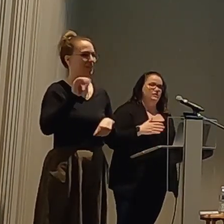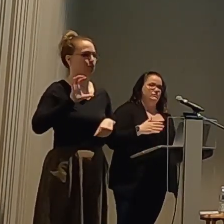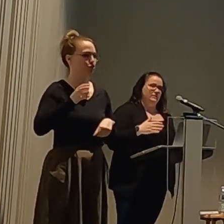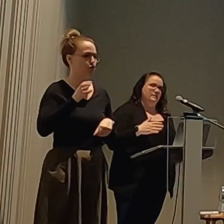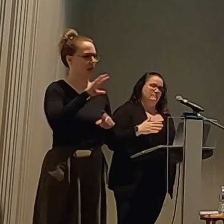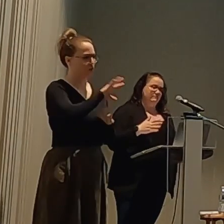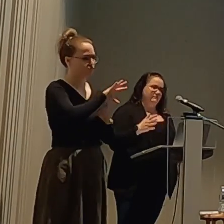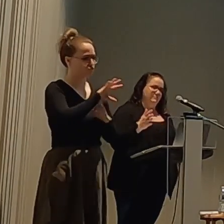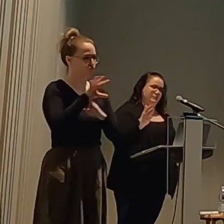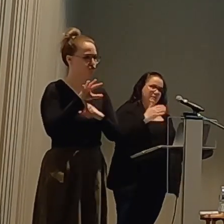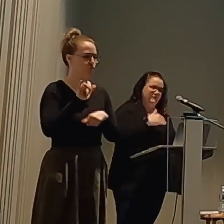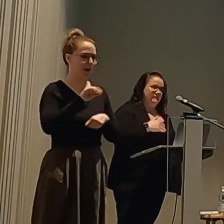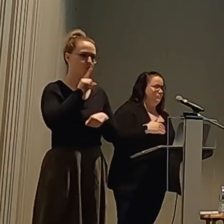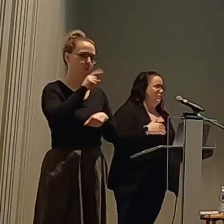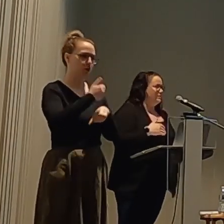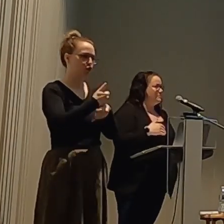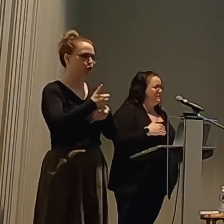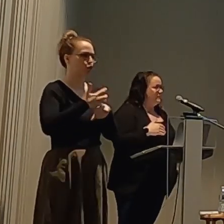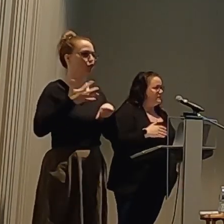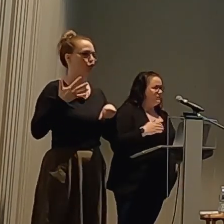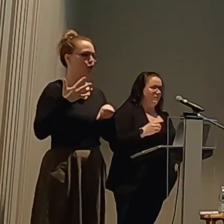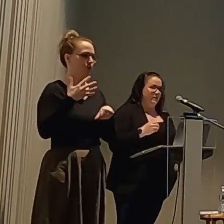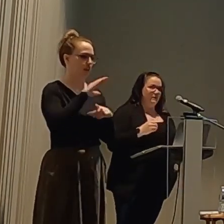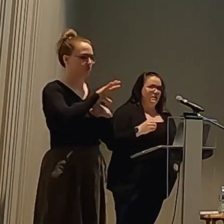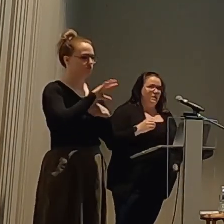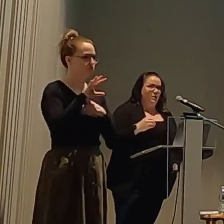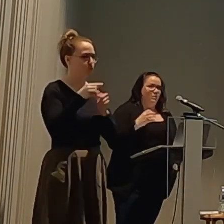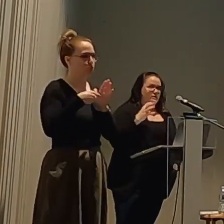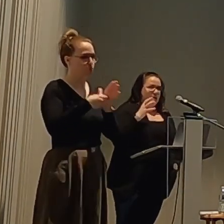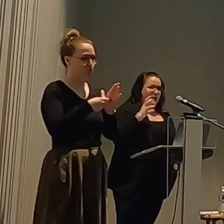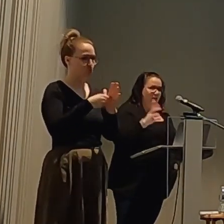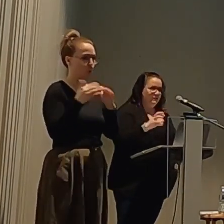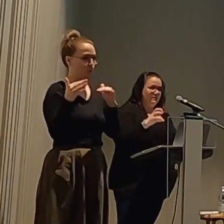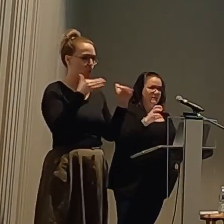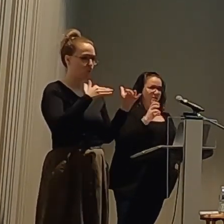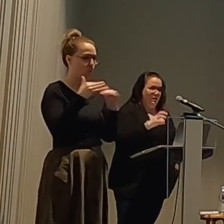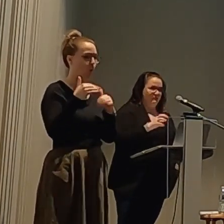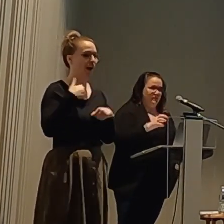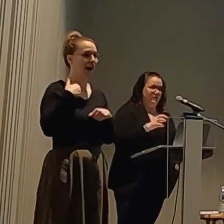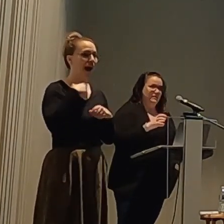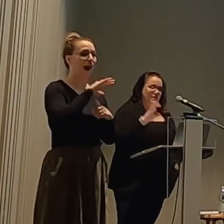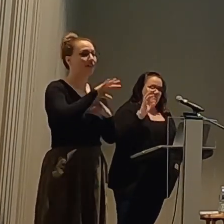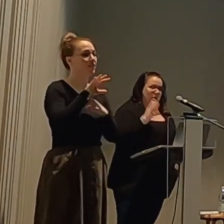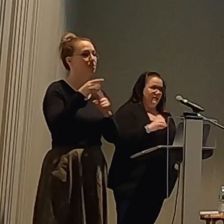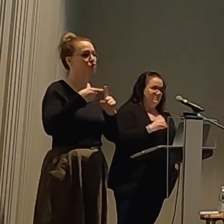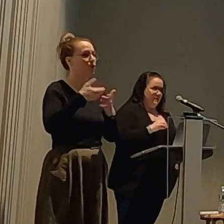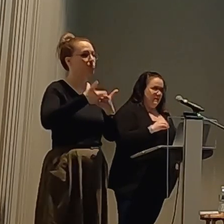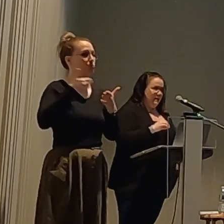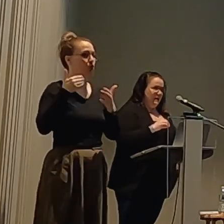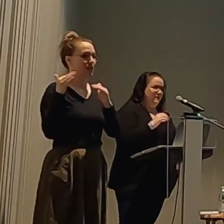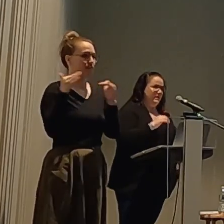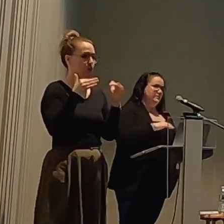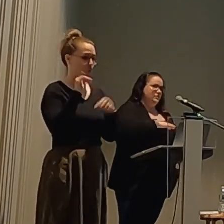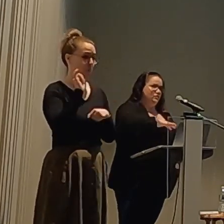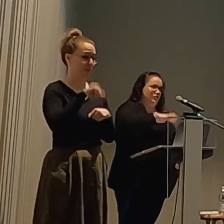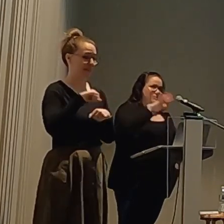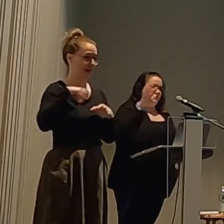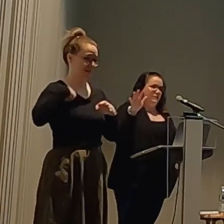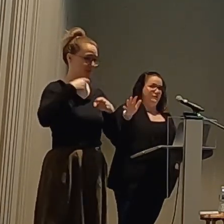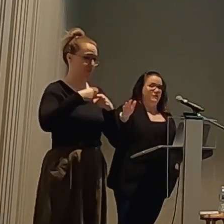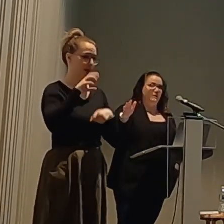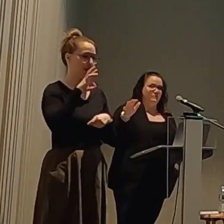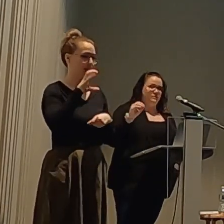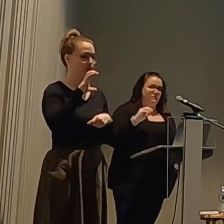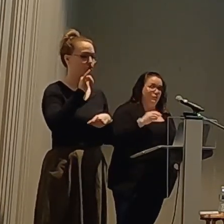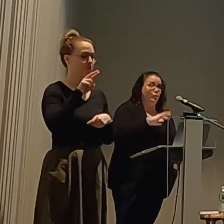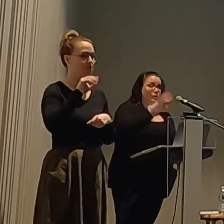war imagery from previous wars, but this one was heavily covered by the media and then